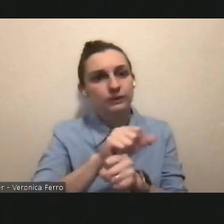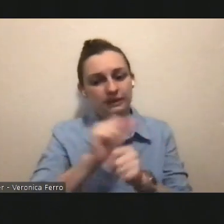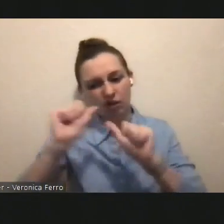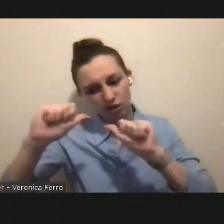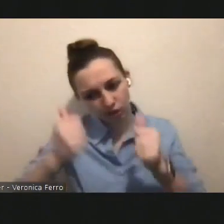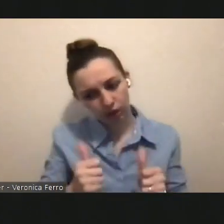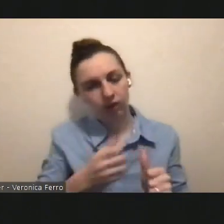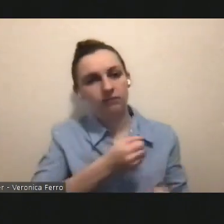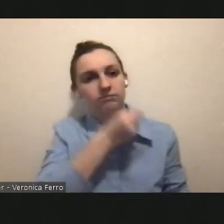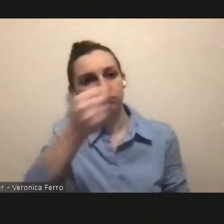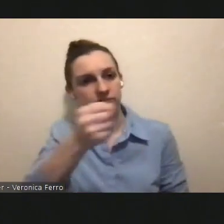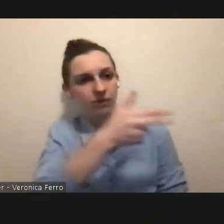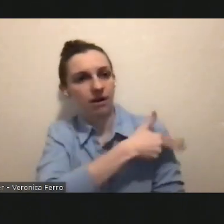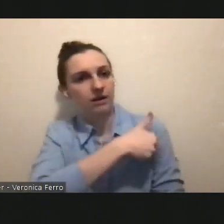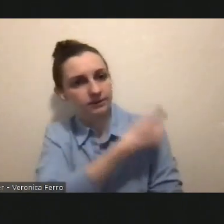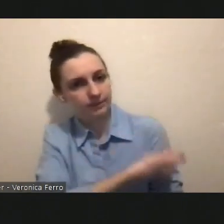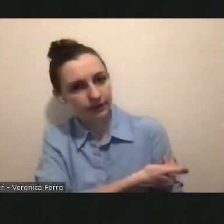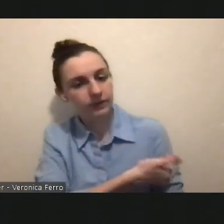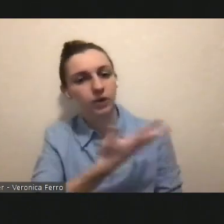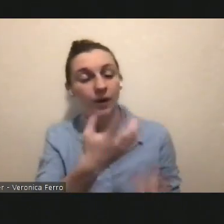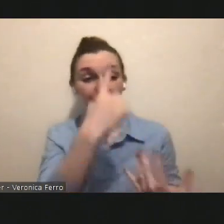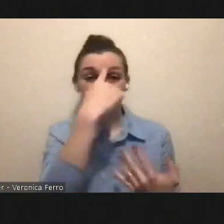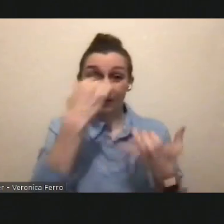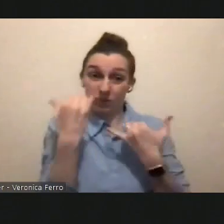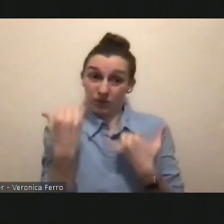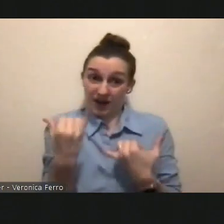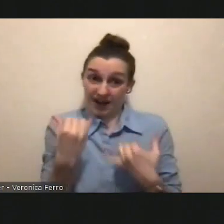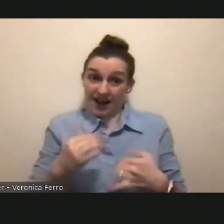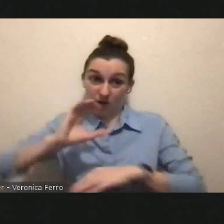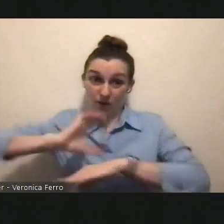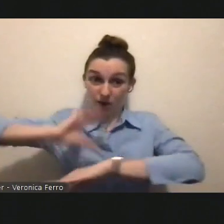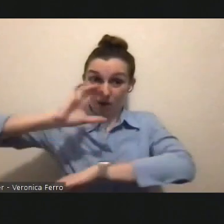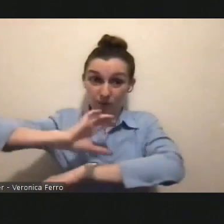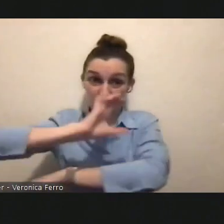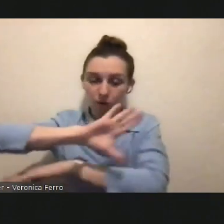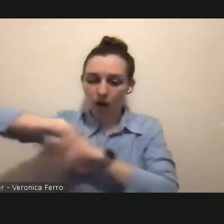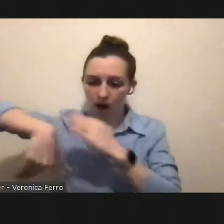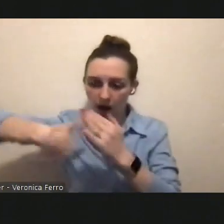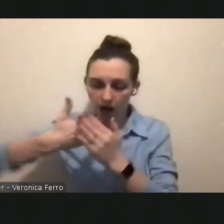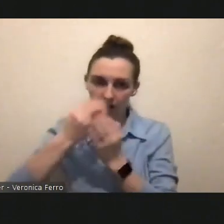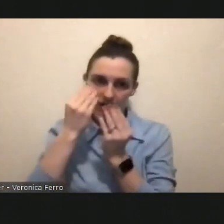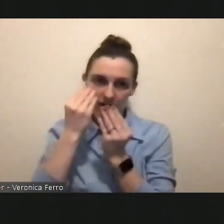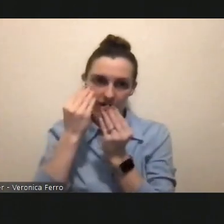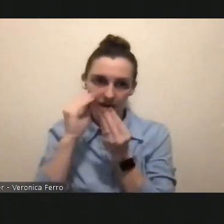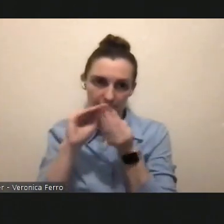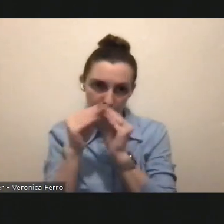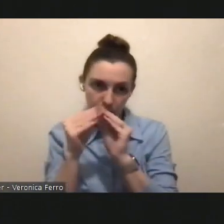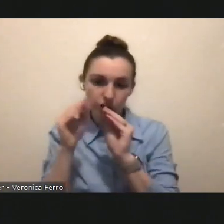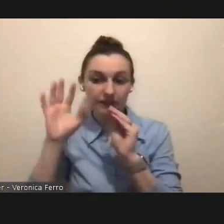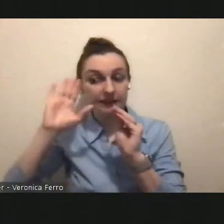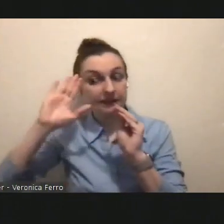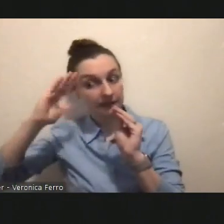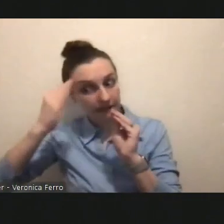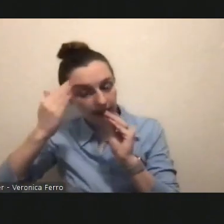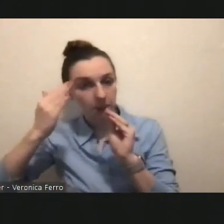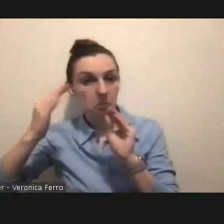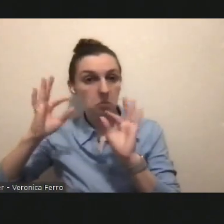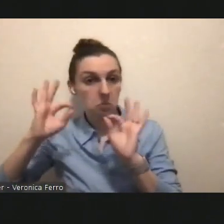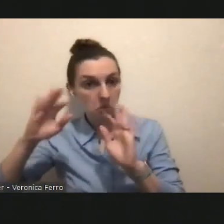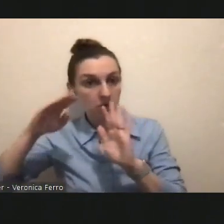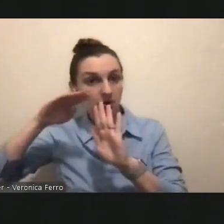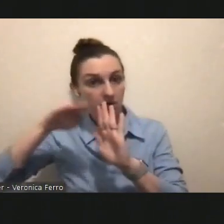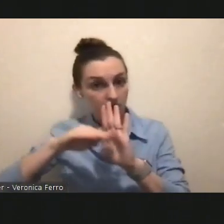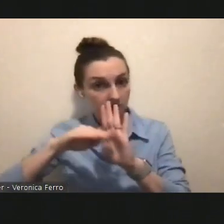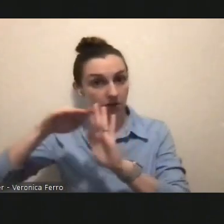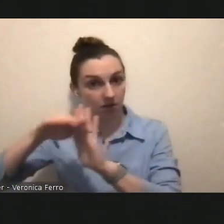So I think at this point here in Colorado, all of our indicators are looking like they're moving in the right direction. We have percent positivity going down, cases going